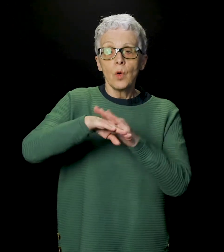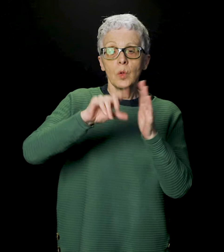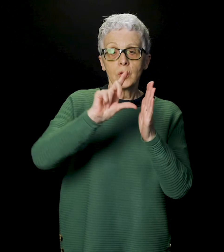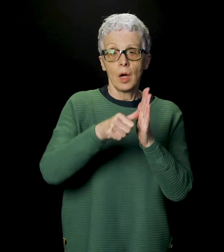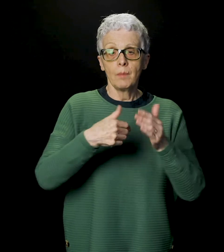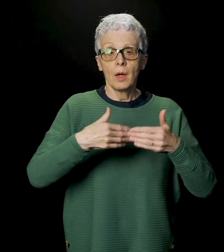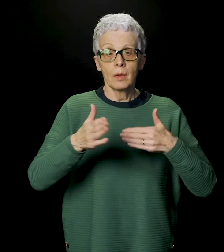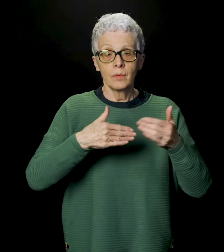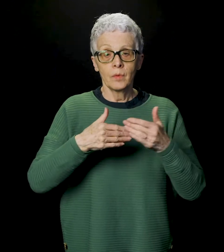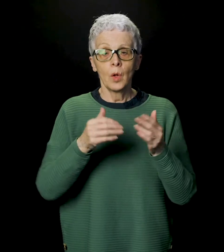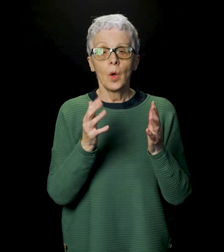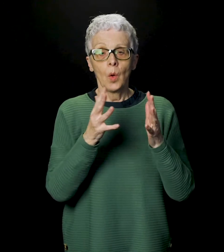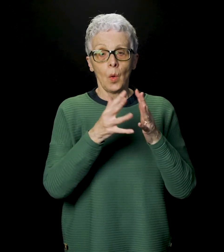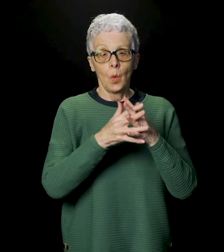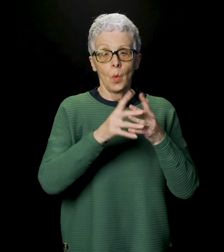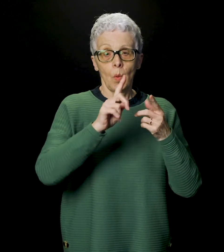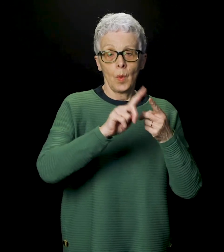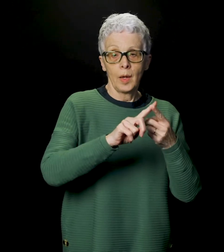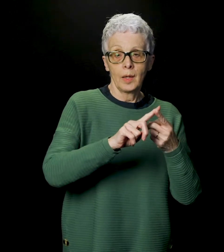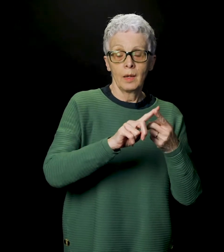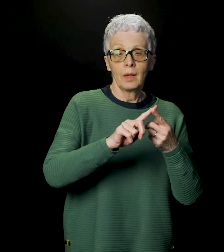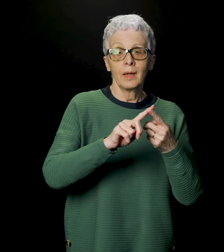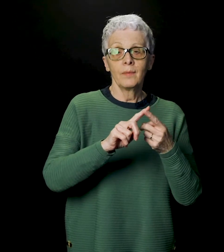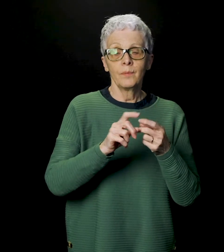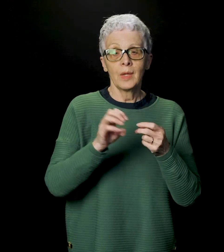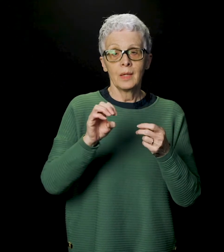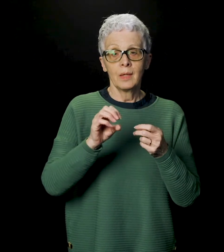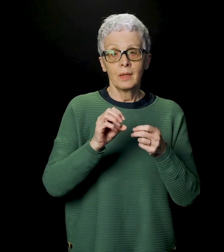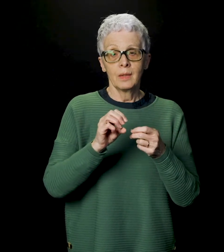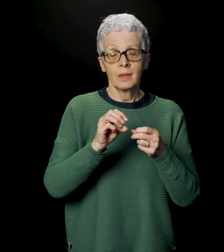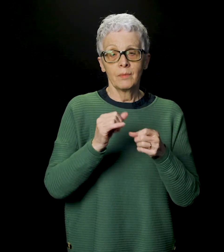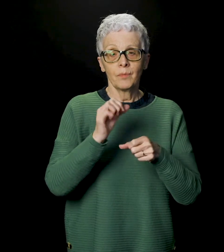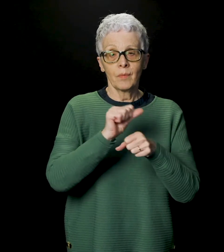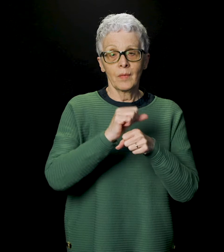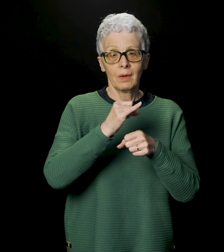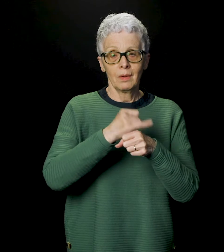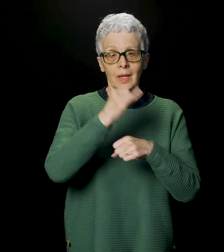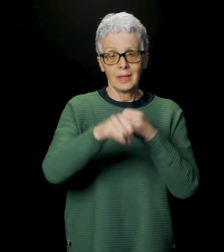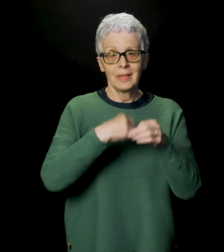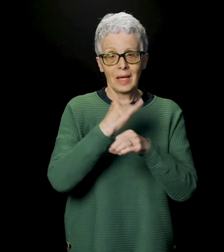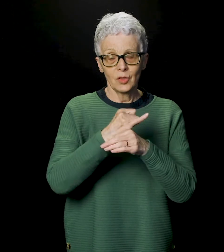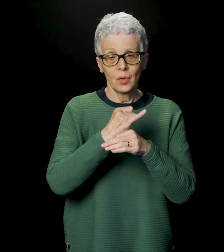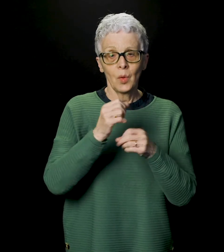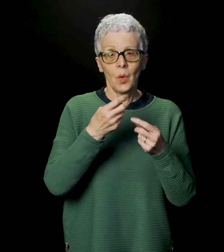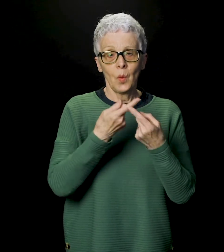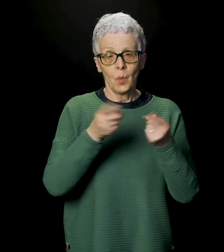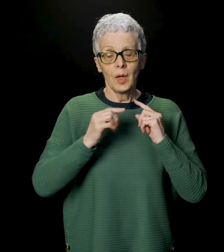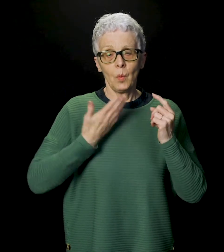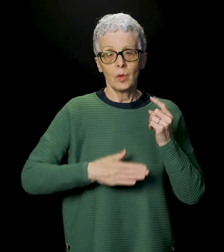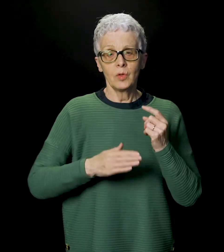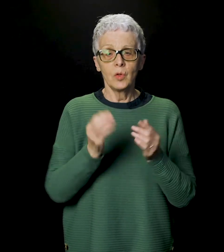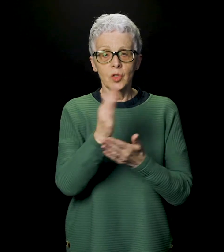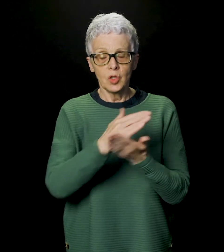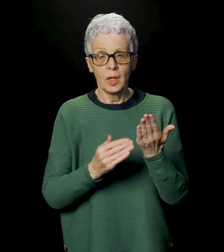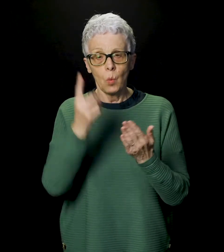organisation called WEC International. We'd like to thank the church for giving us these couple of minutes to share with you, but also we'd like to thank